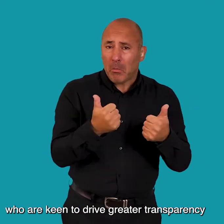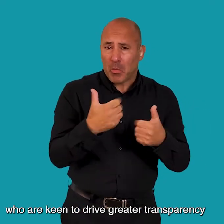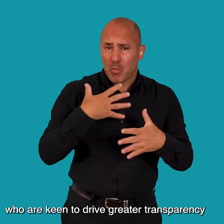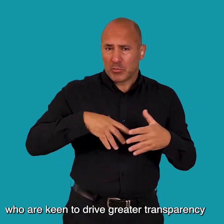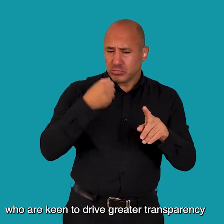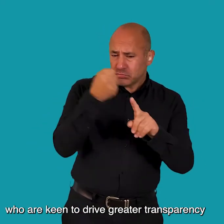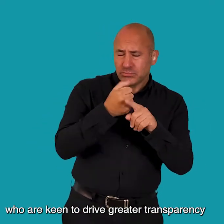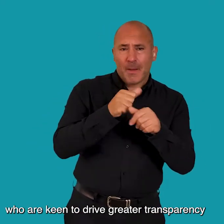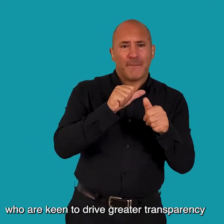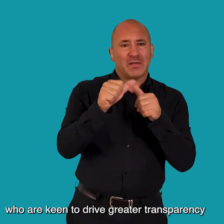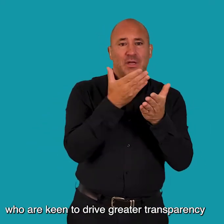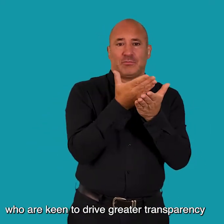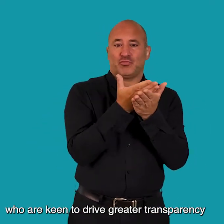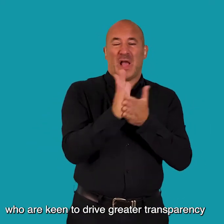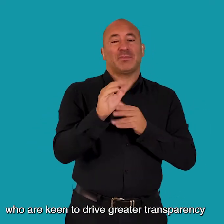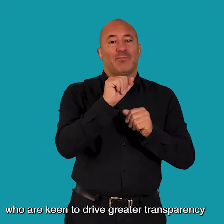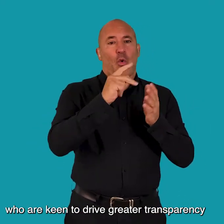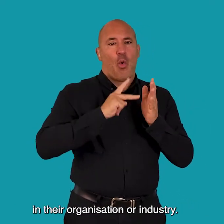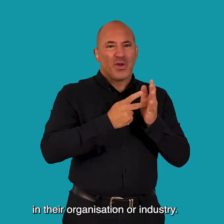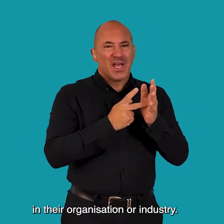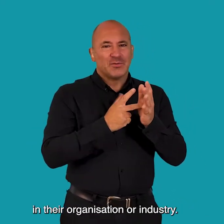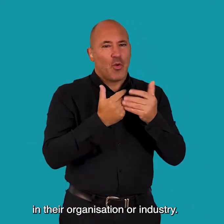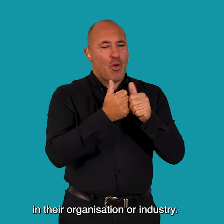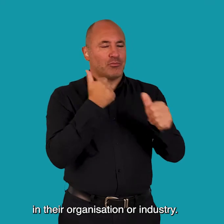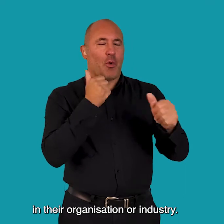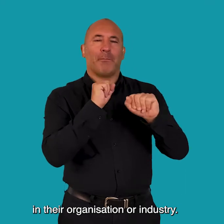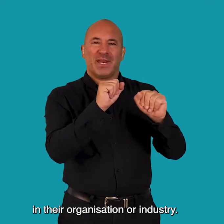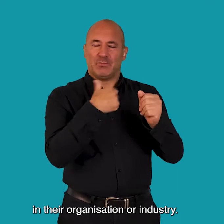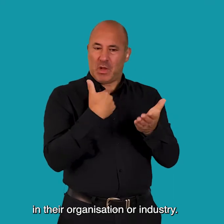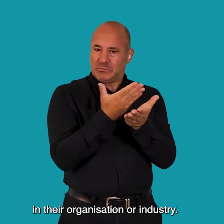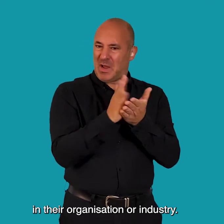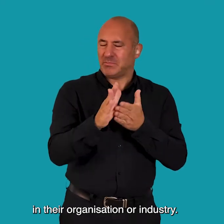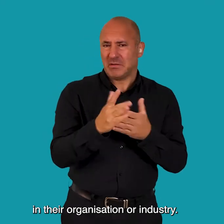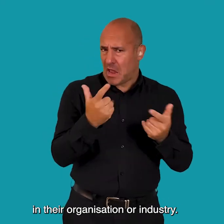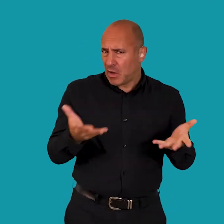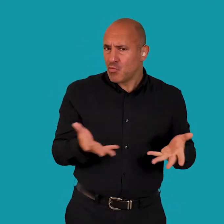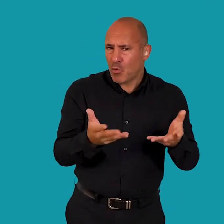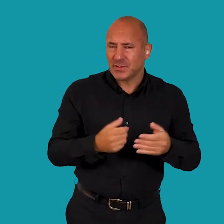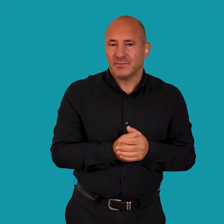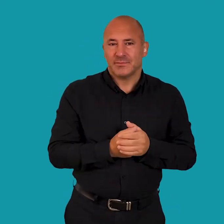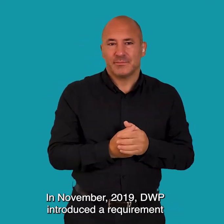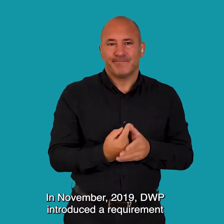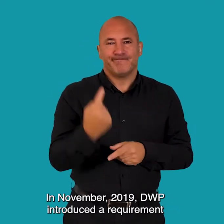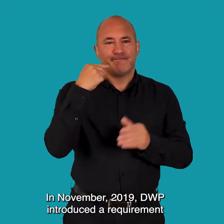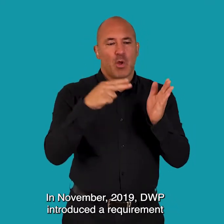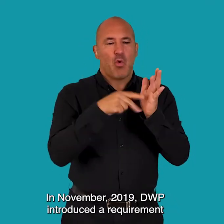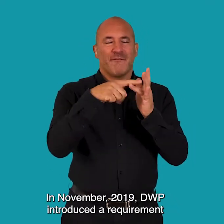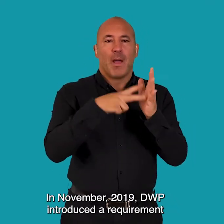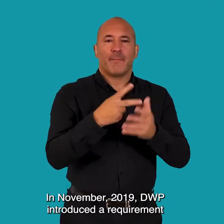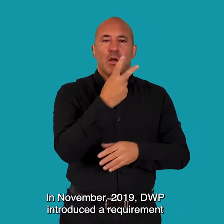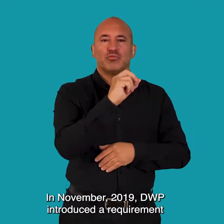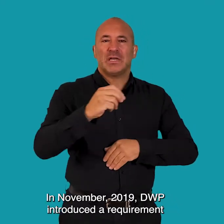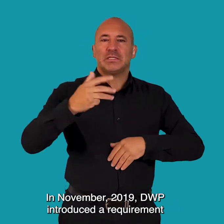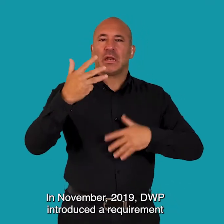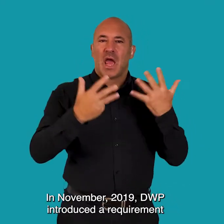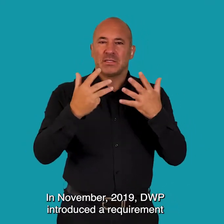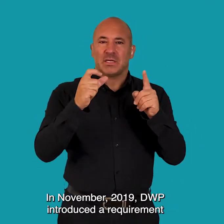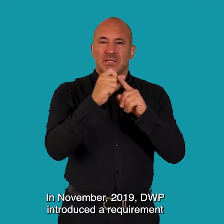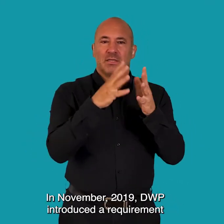keen to drive greater transparency in their organisation or industry. In November 2019,